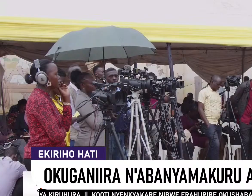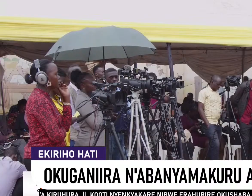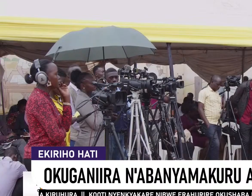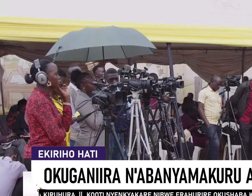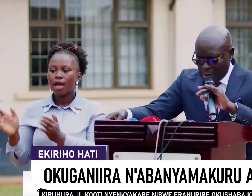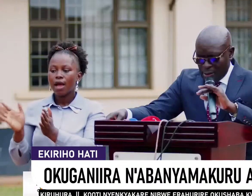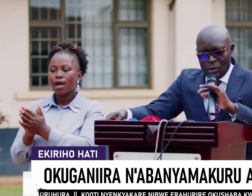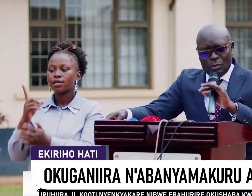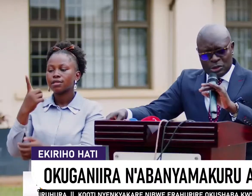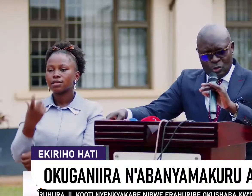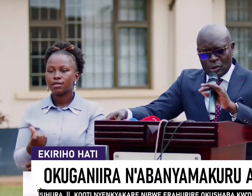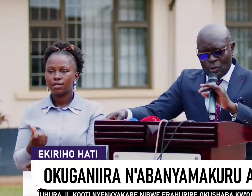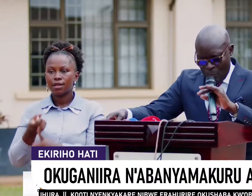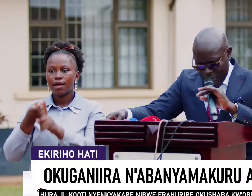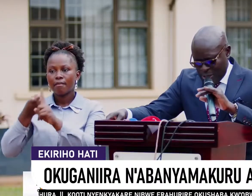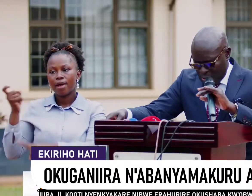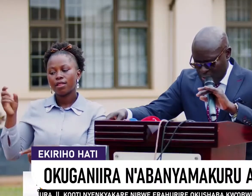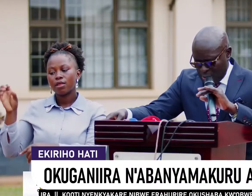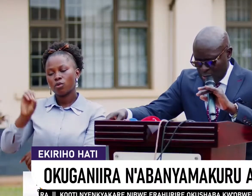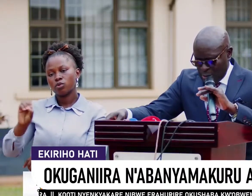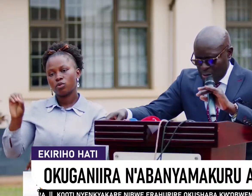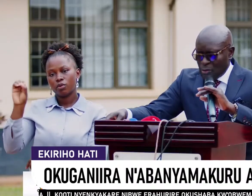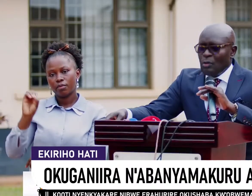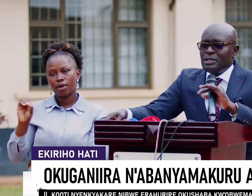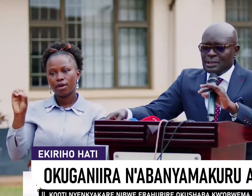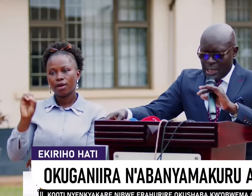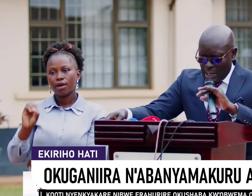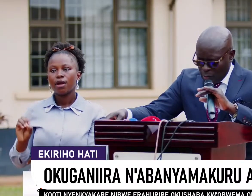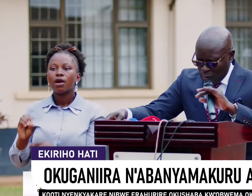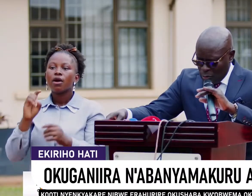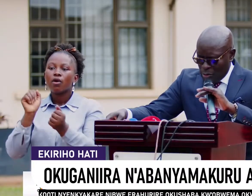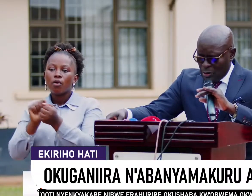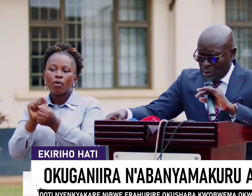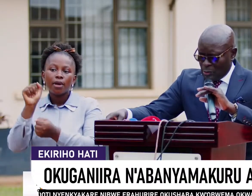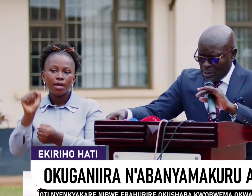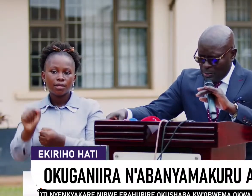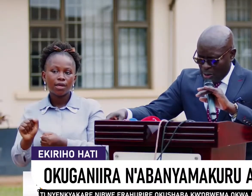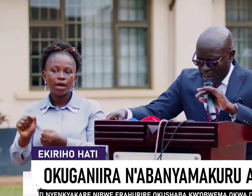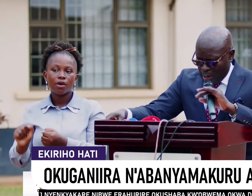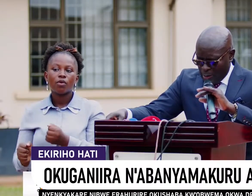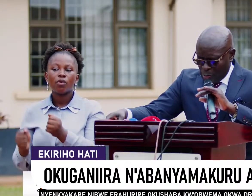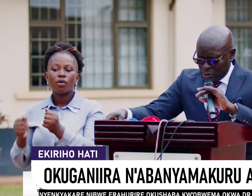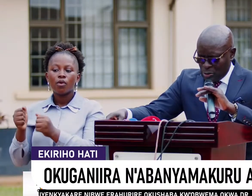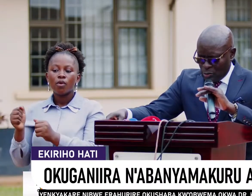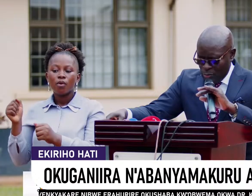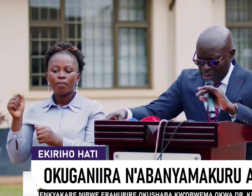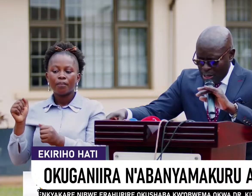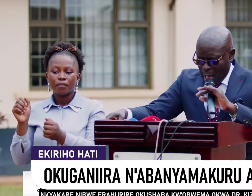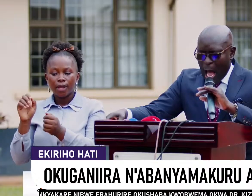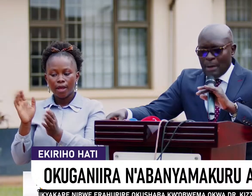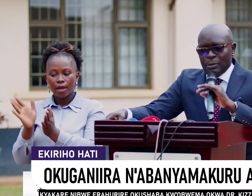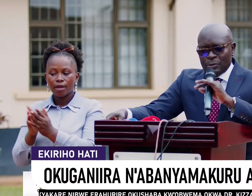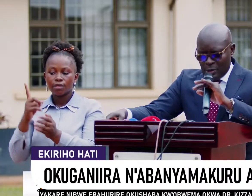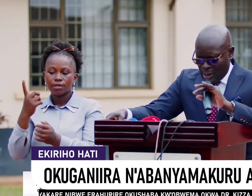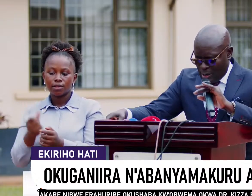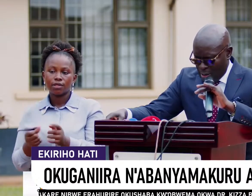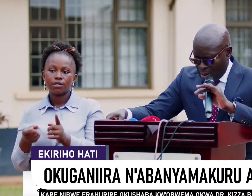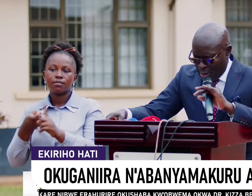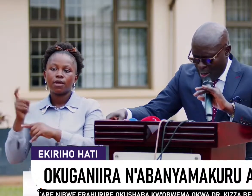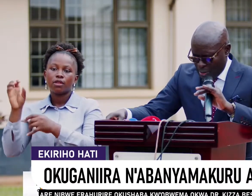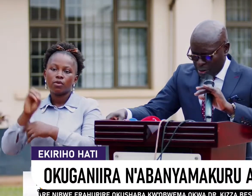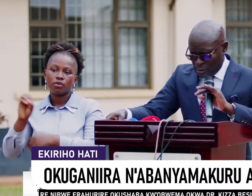n'ennaku 16 omwezi gwe 15 n'ennaku 16 omwezi gwe 10 abo